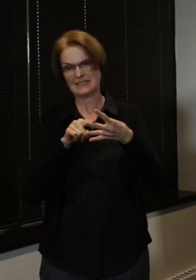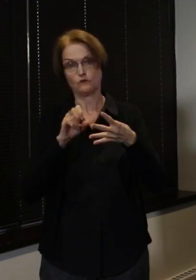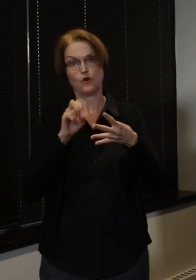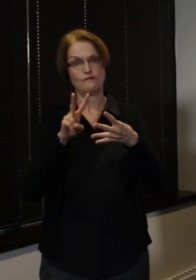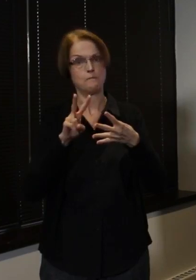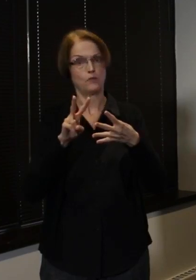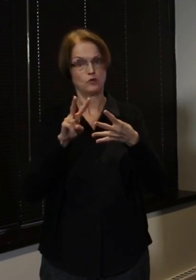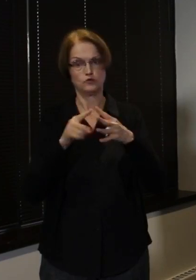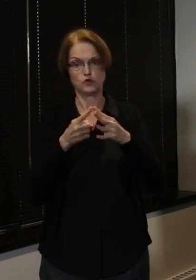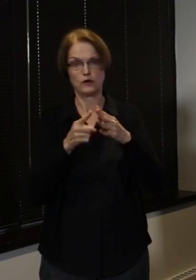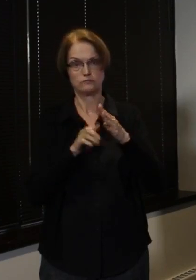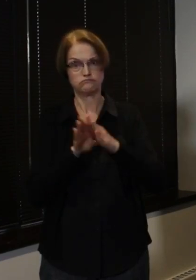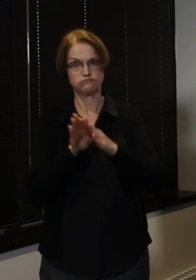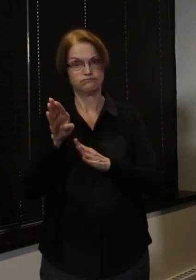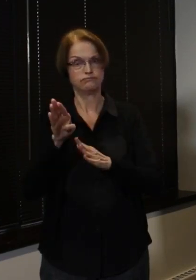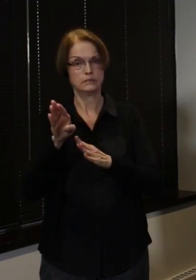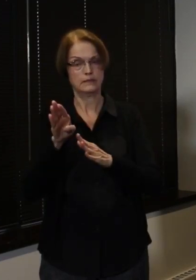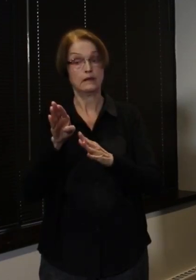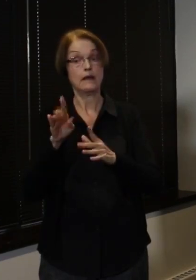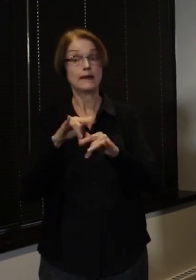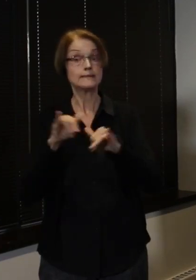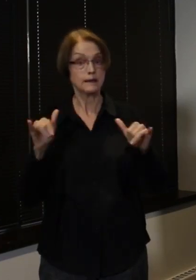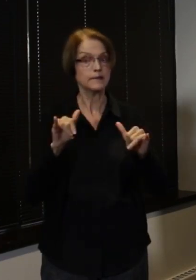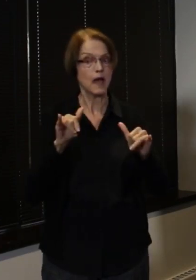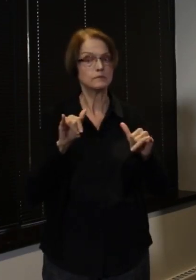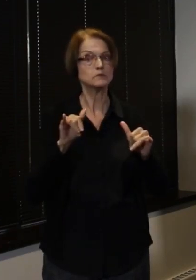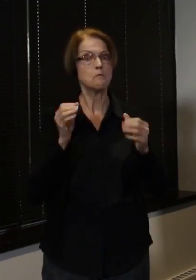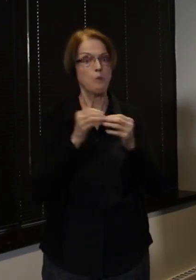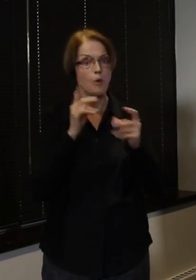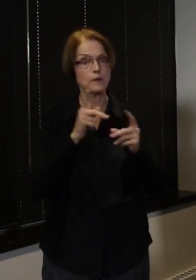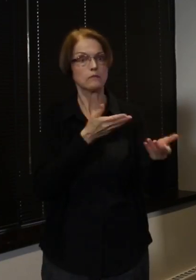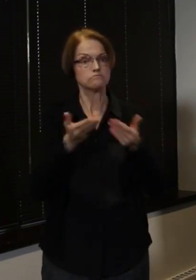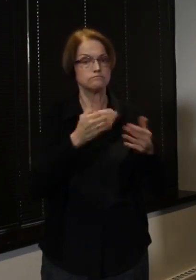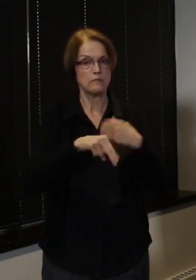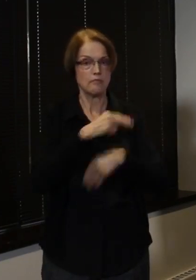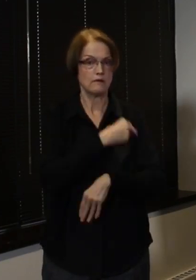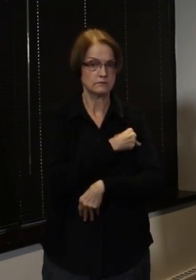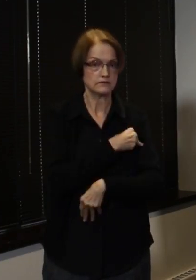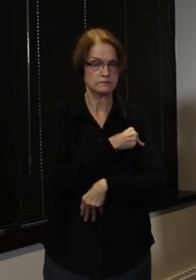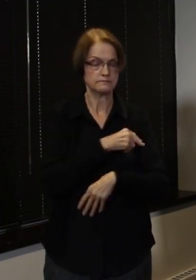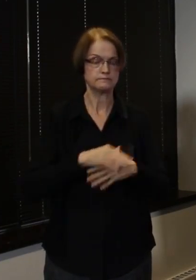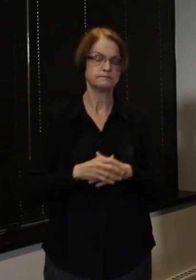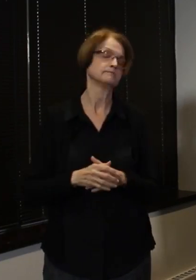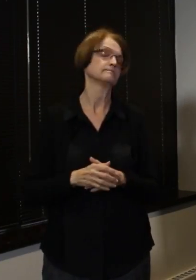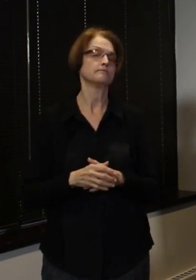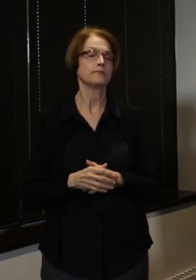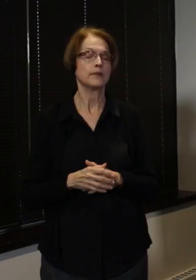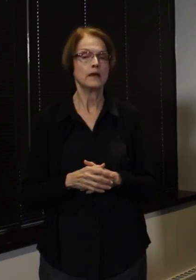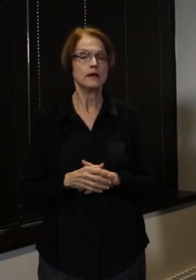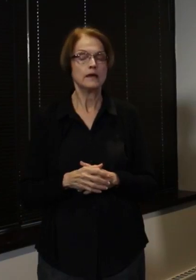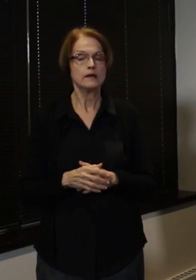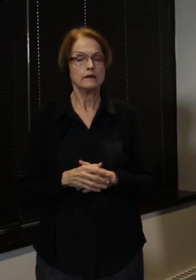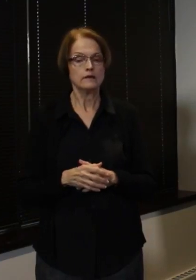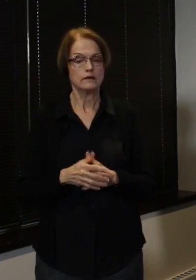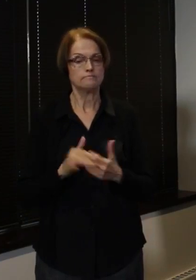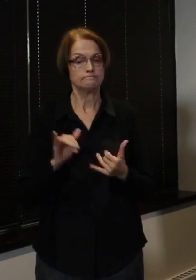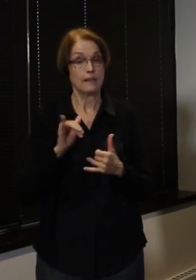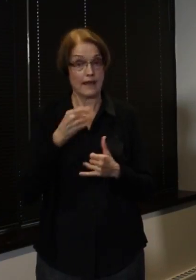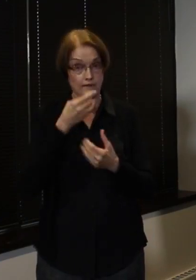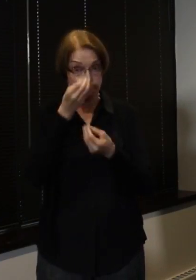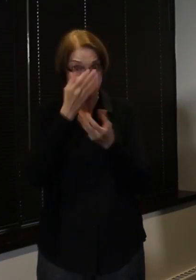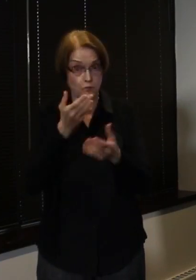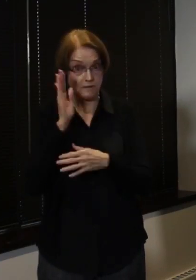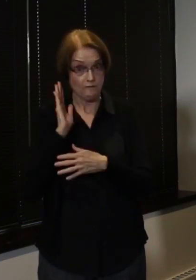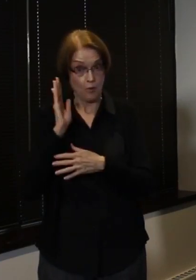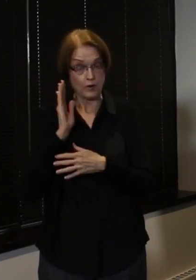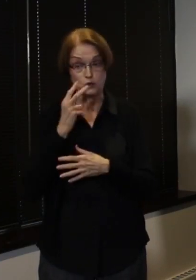November, which coincides with the uptick in hospitalizations. Now, as we've said before, whenever you see this increase